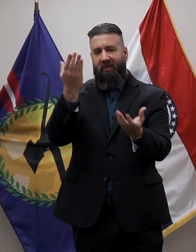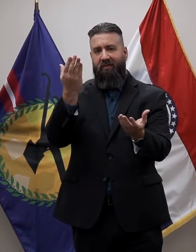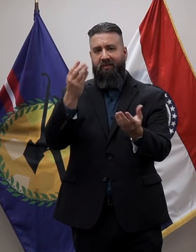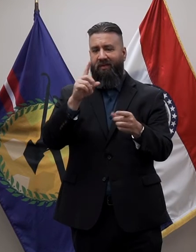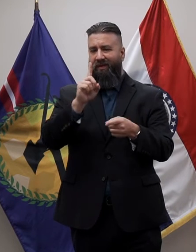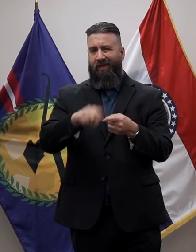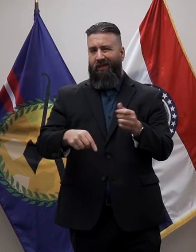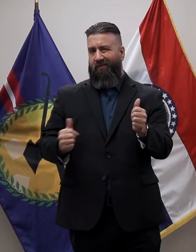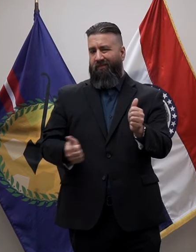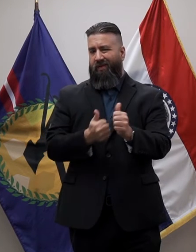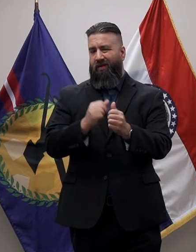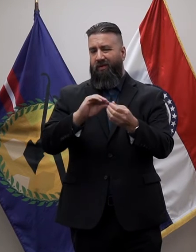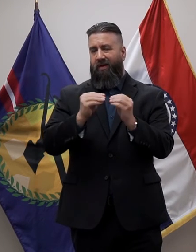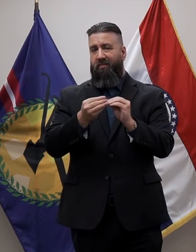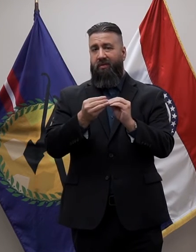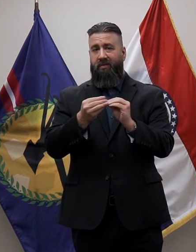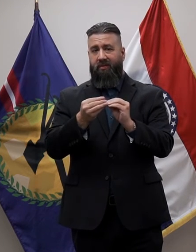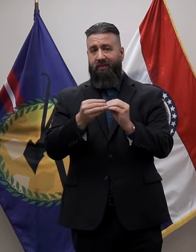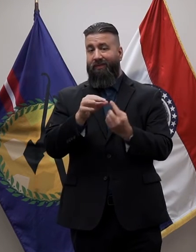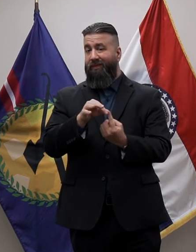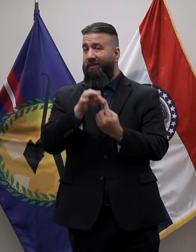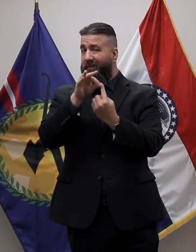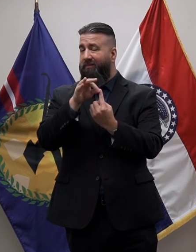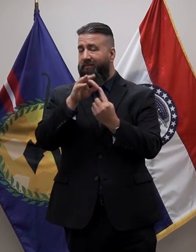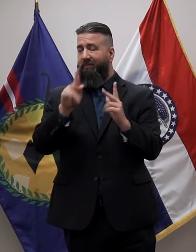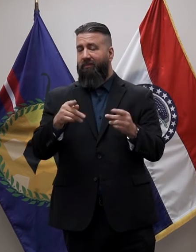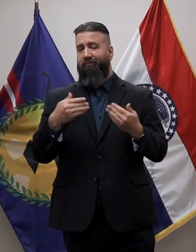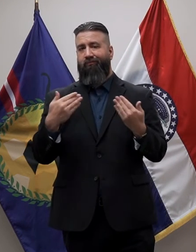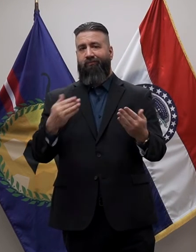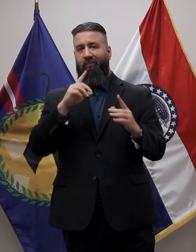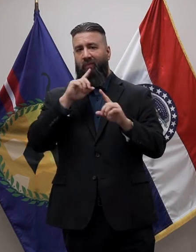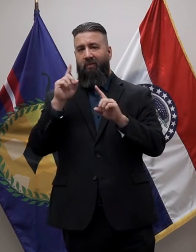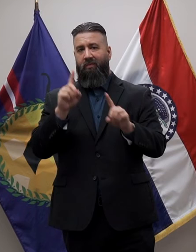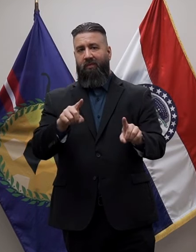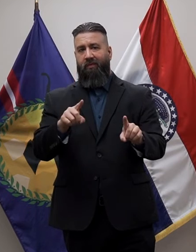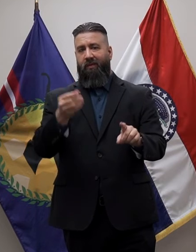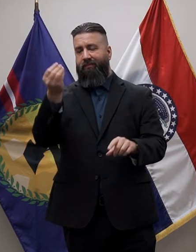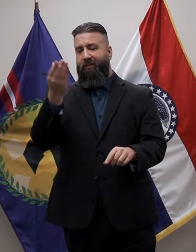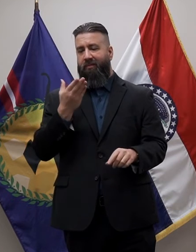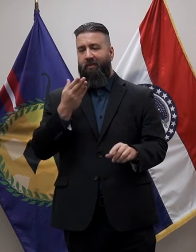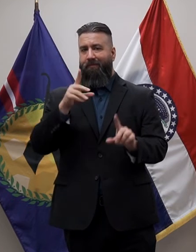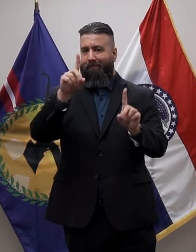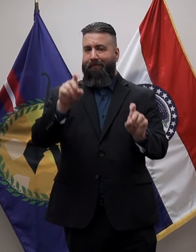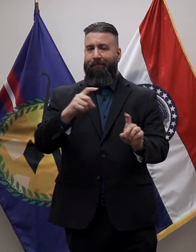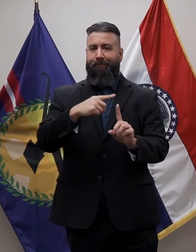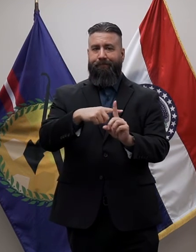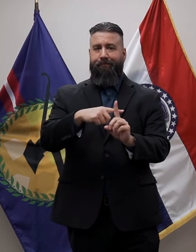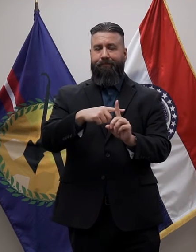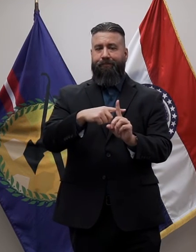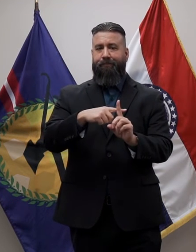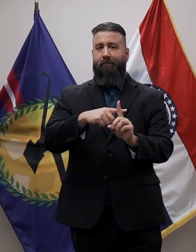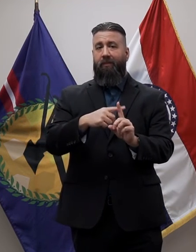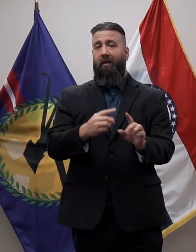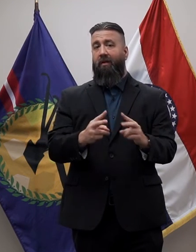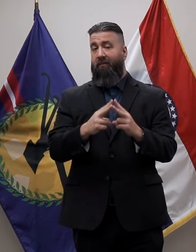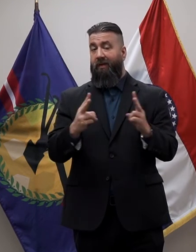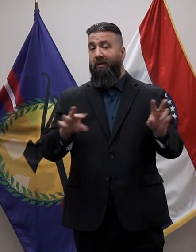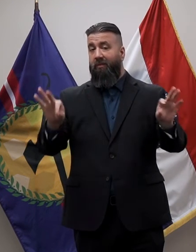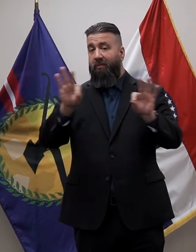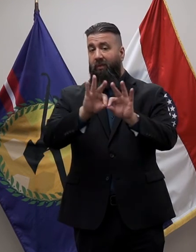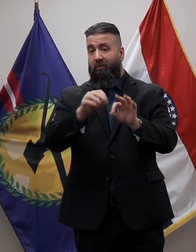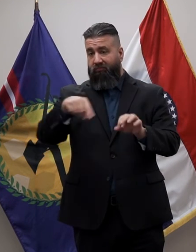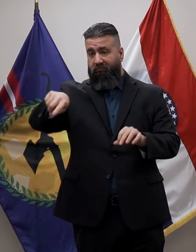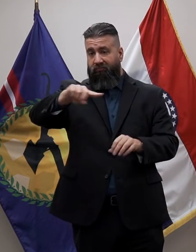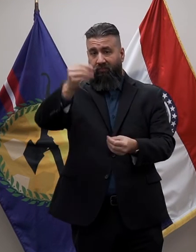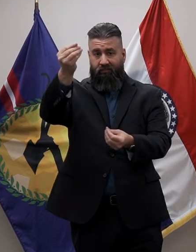able to track those numbers unless people report and let us know when they test positive. So it's very important that people let us know, but